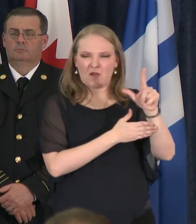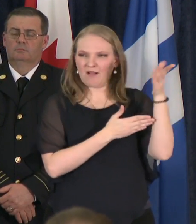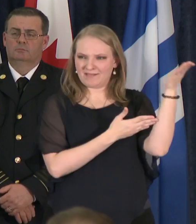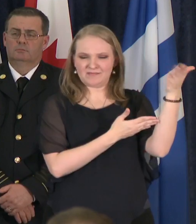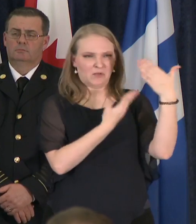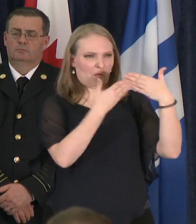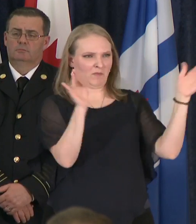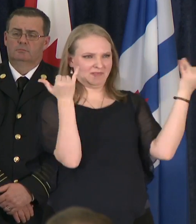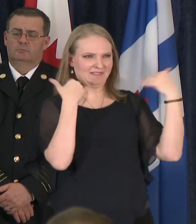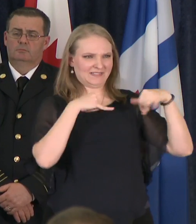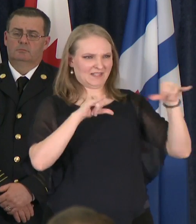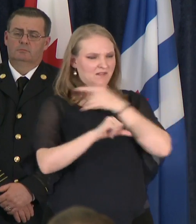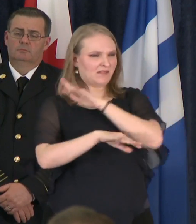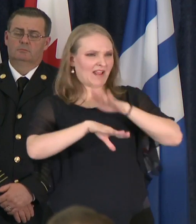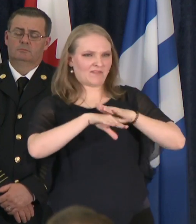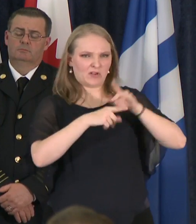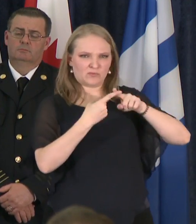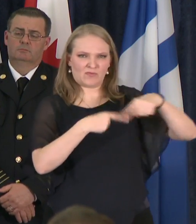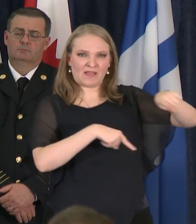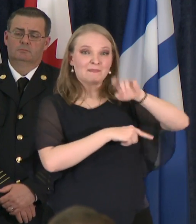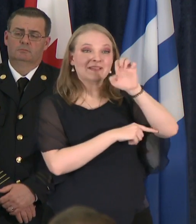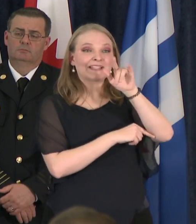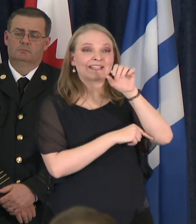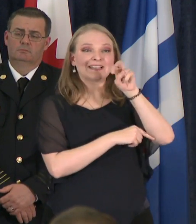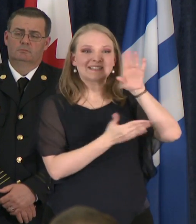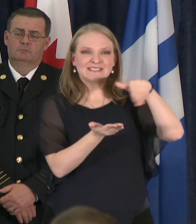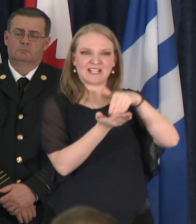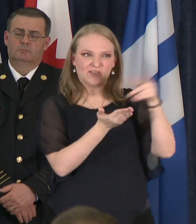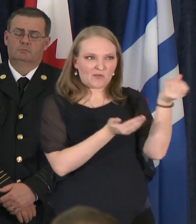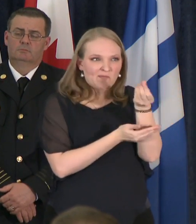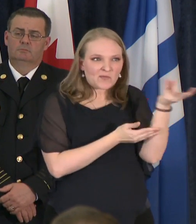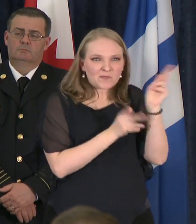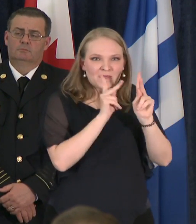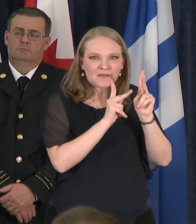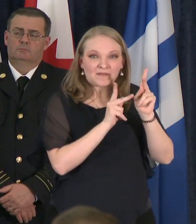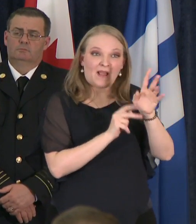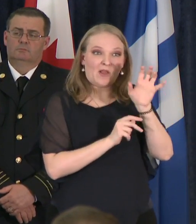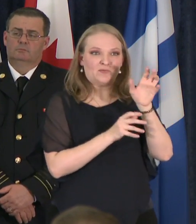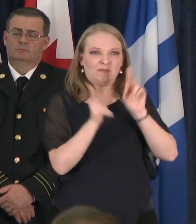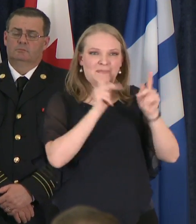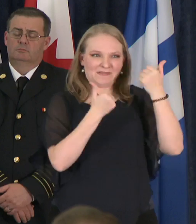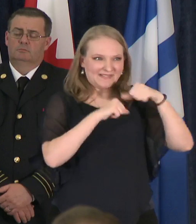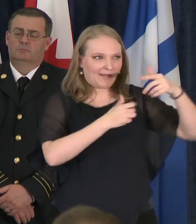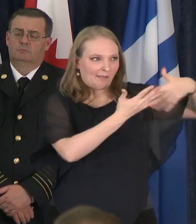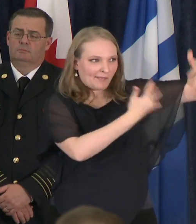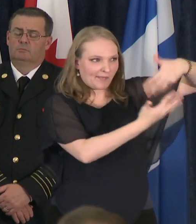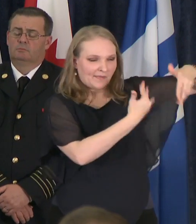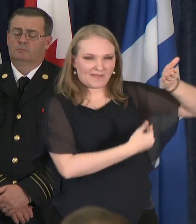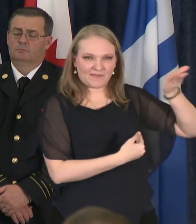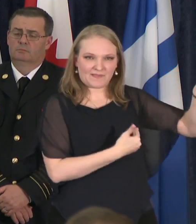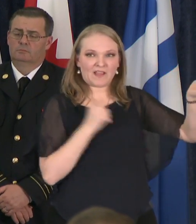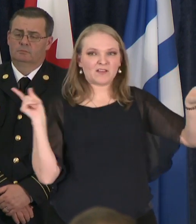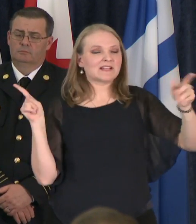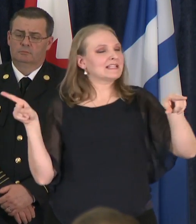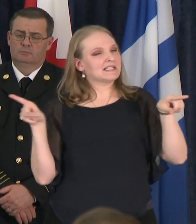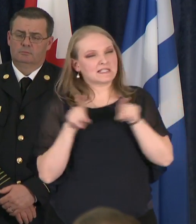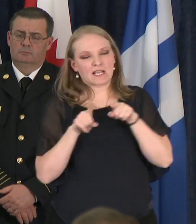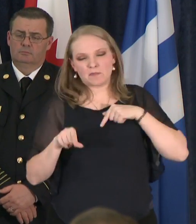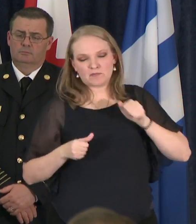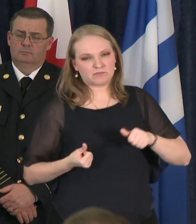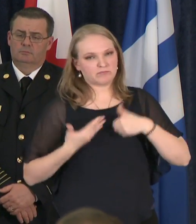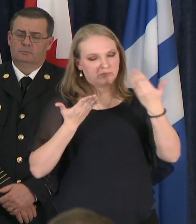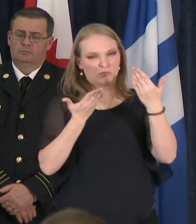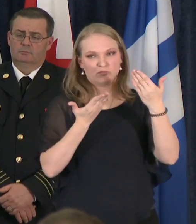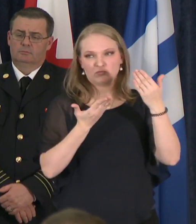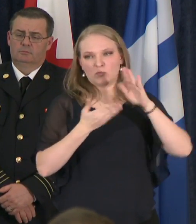to shopping malls? So I think, again, my advice to shopping malls is the same advice that I'm providing to the entire city of